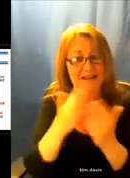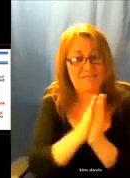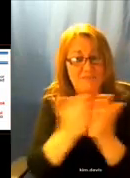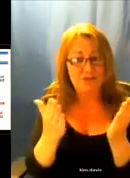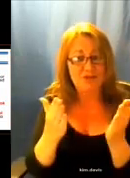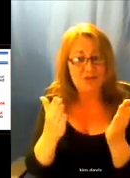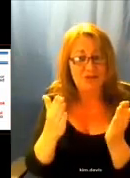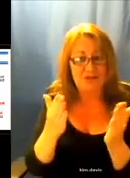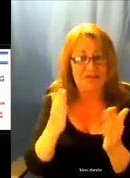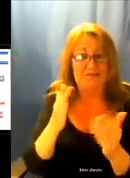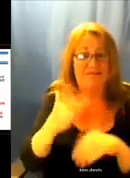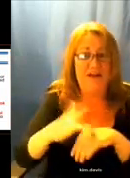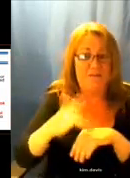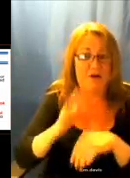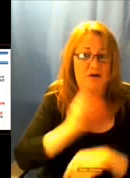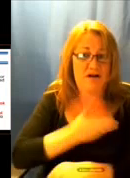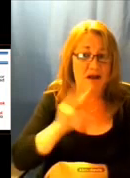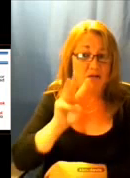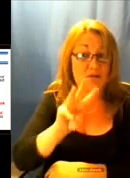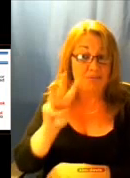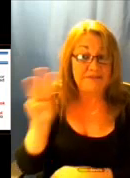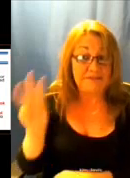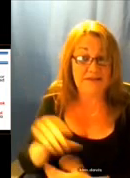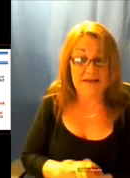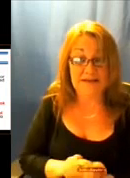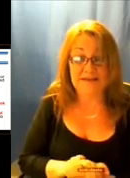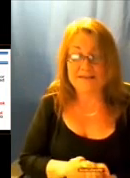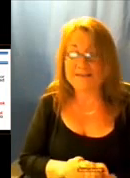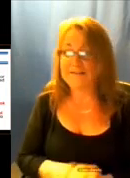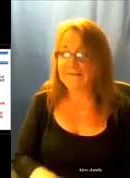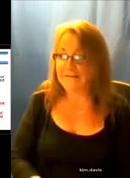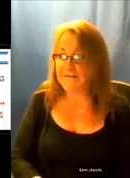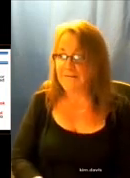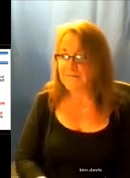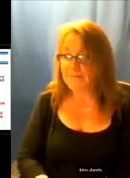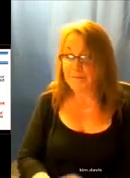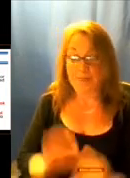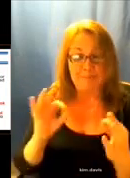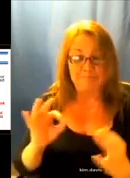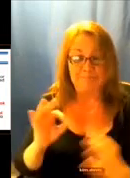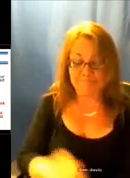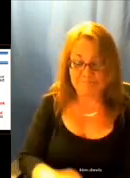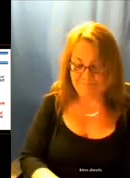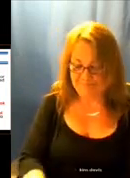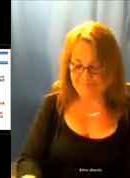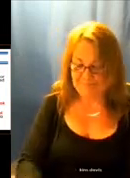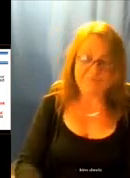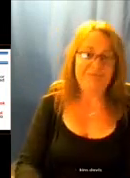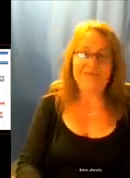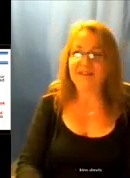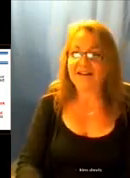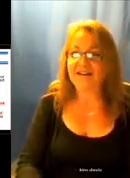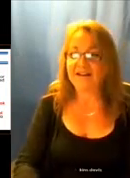encourage you to share those with those people involved. It is available on our website also.